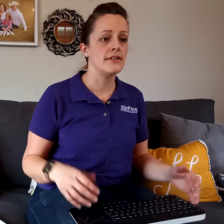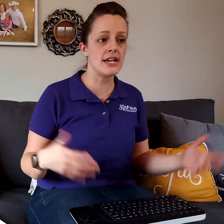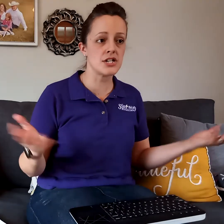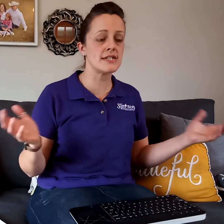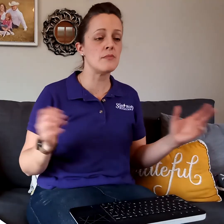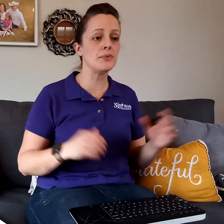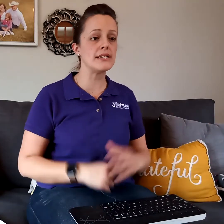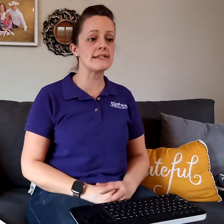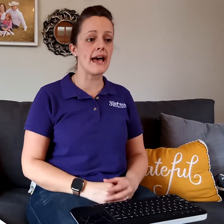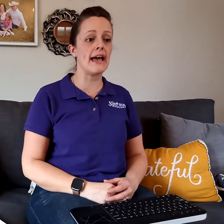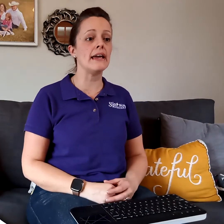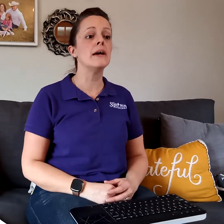simply say,